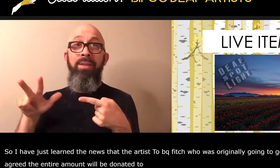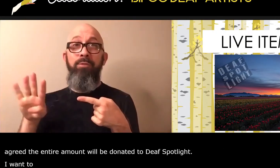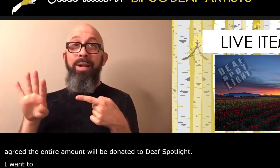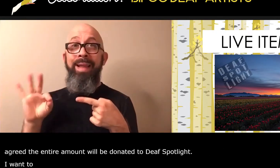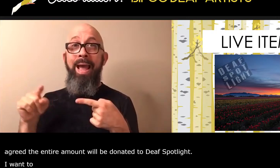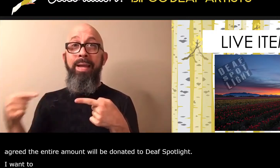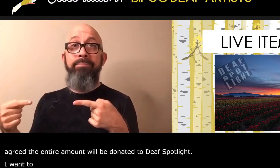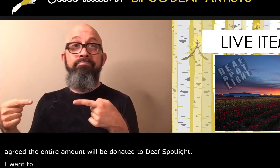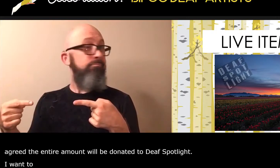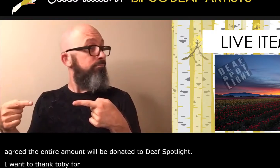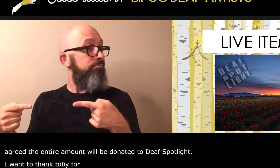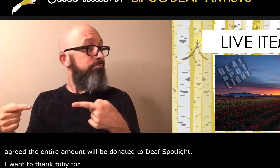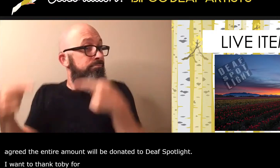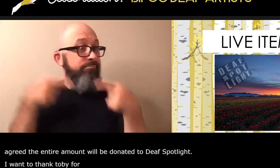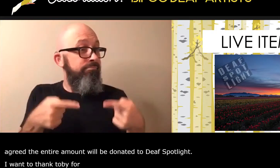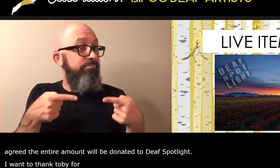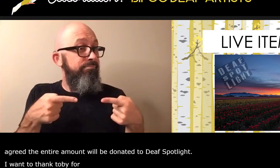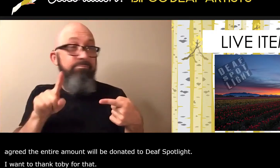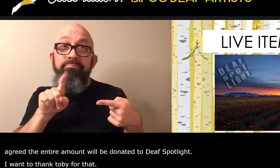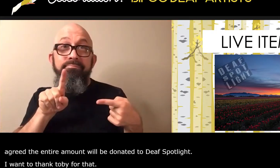at 348.